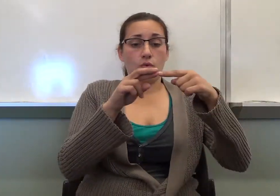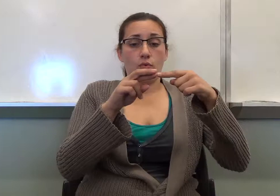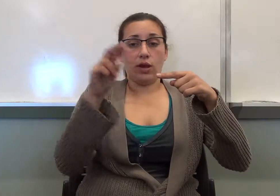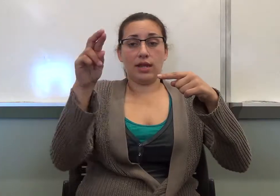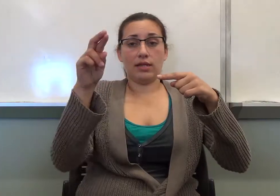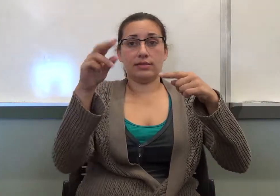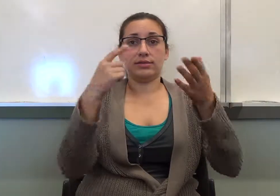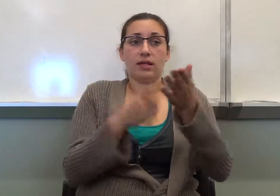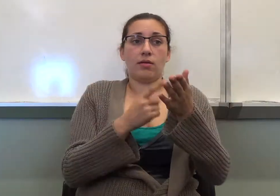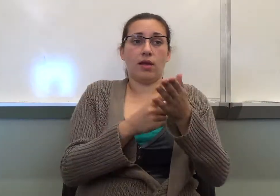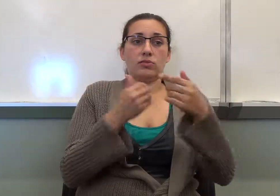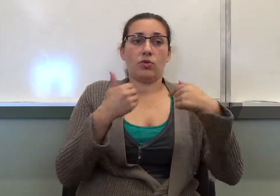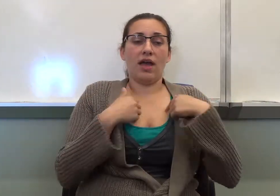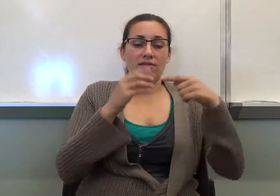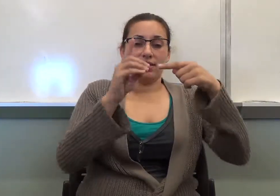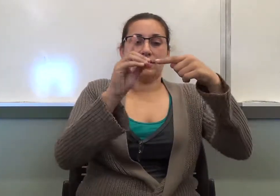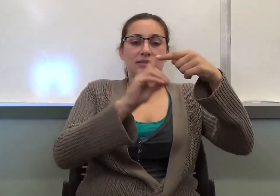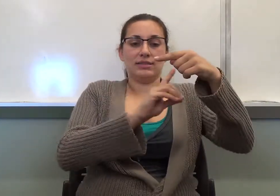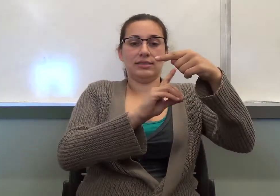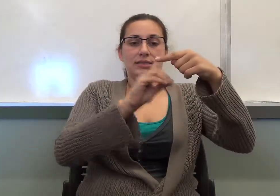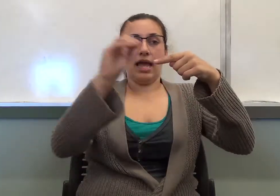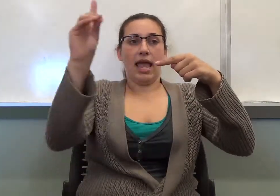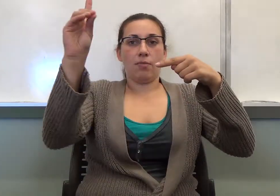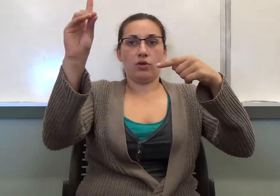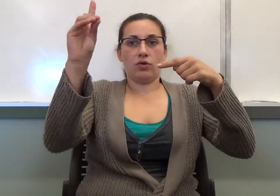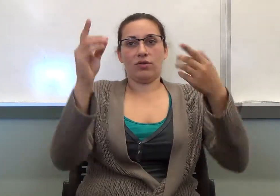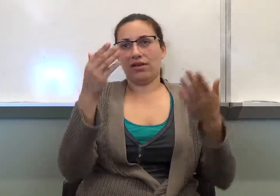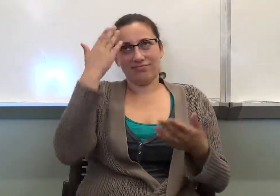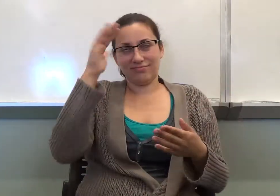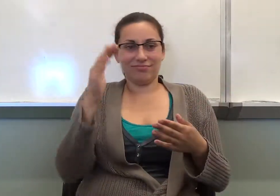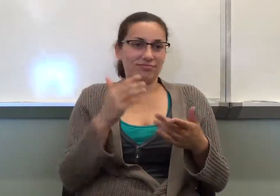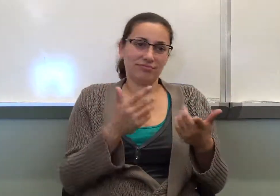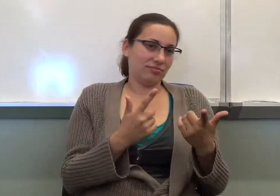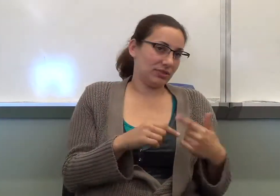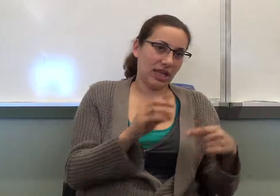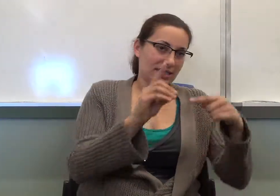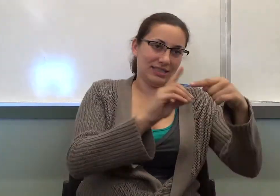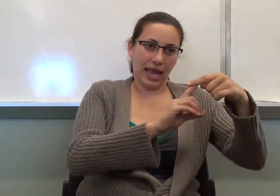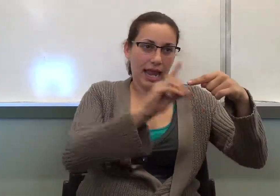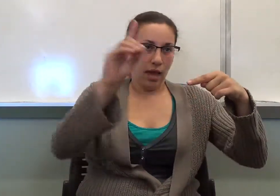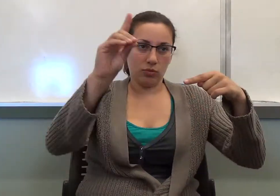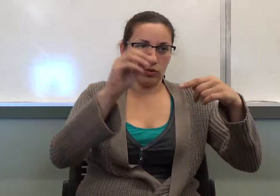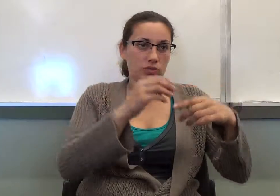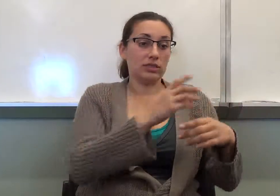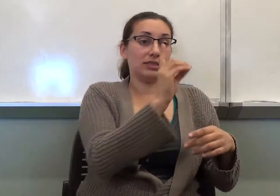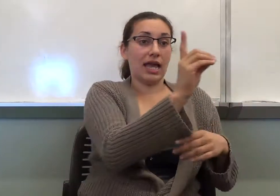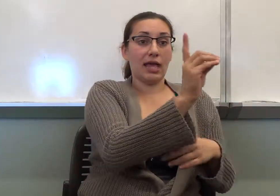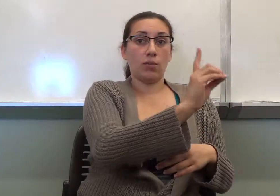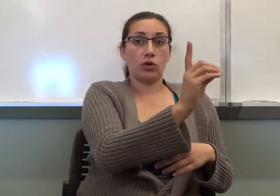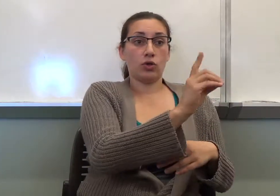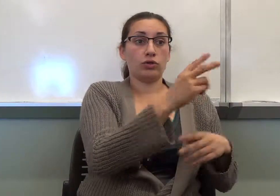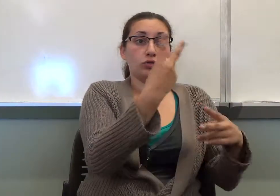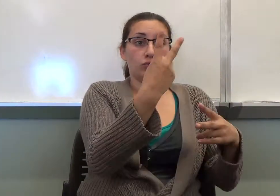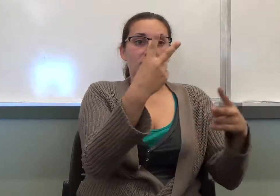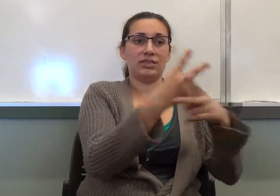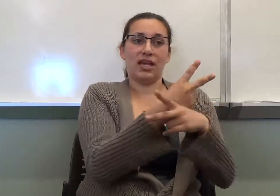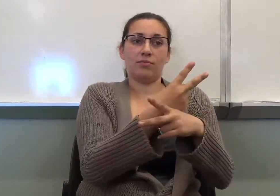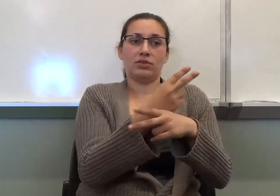of a circle, so you should be able to use either one. Since the diameter is 2 times the radius, then of course these two are really the same